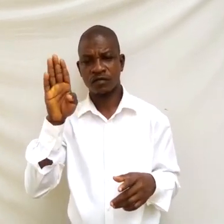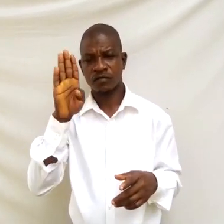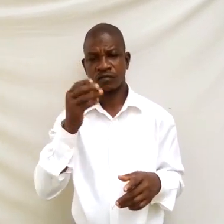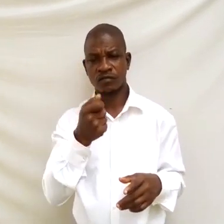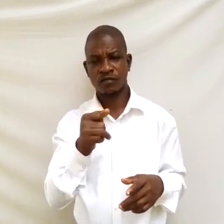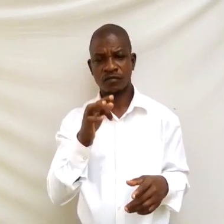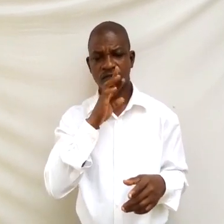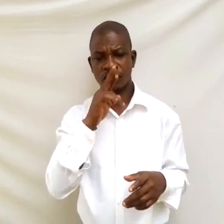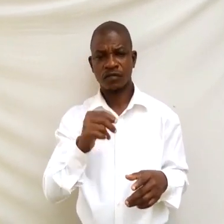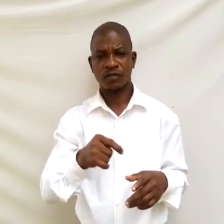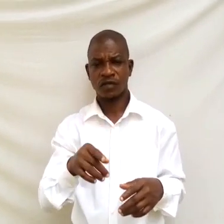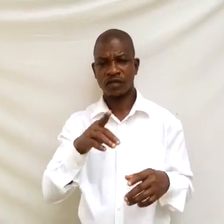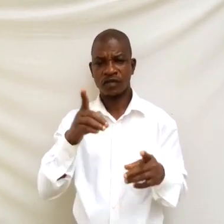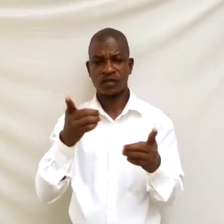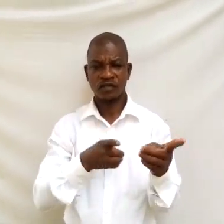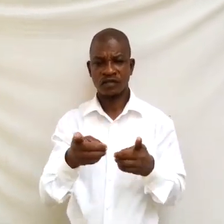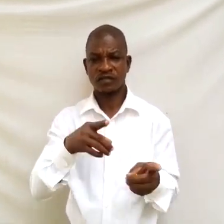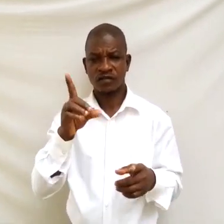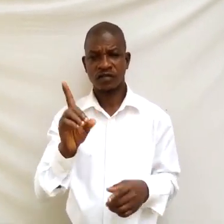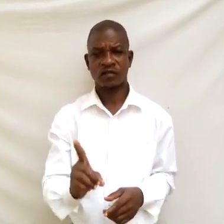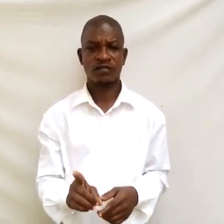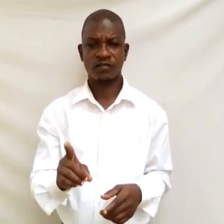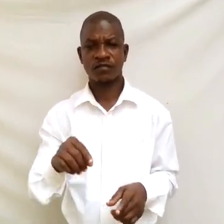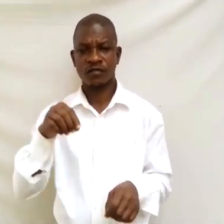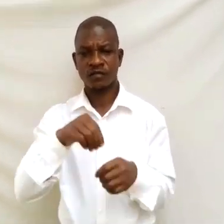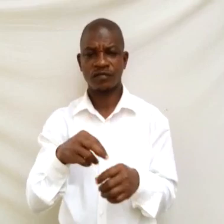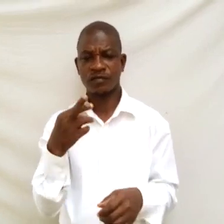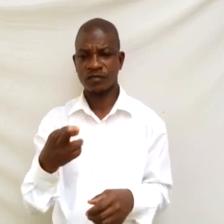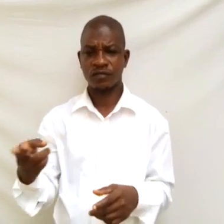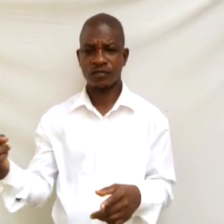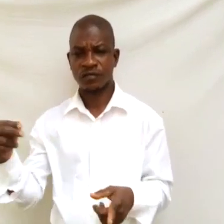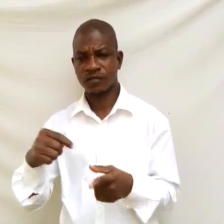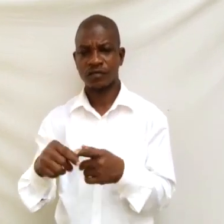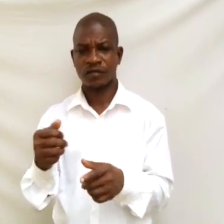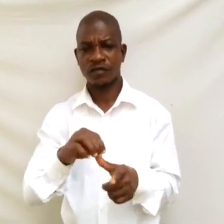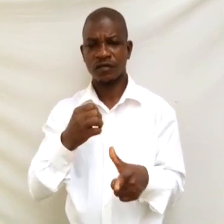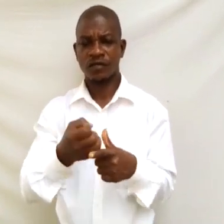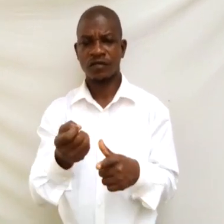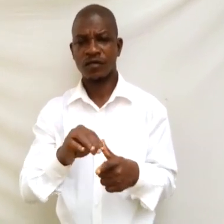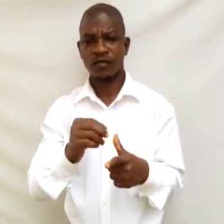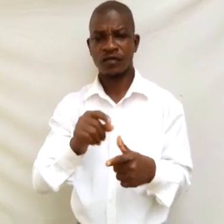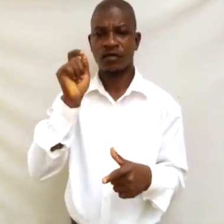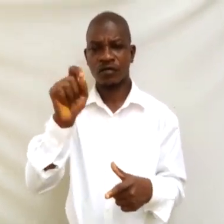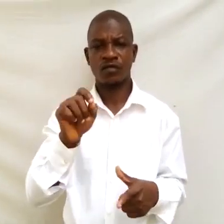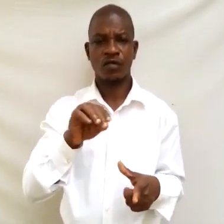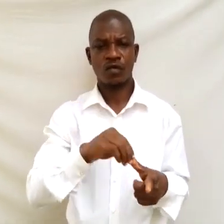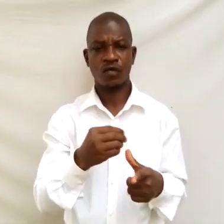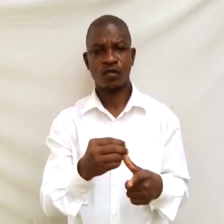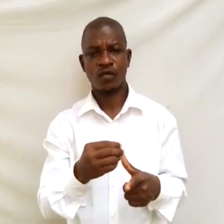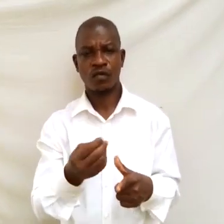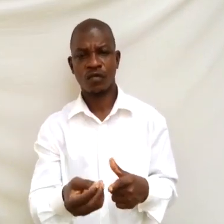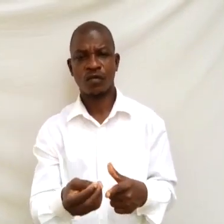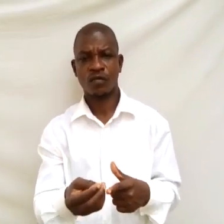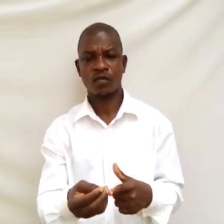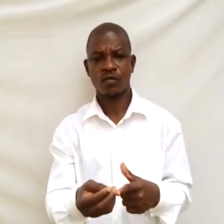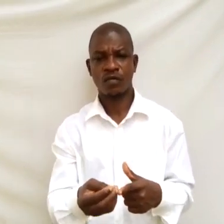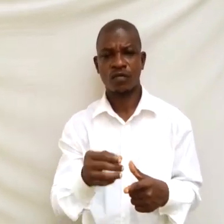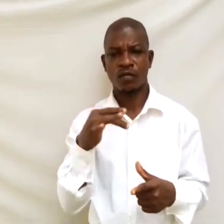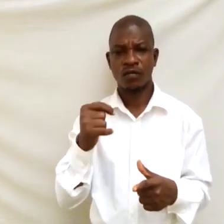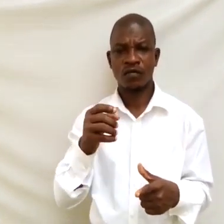are described in reference to either the north or the south.